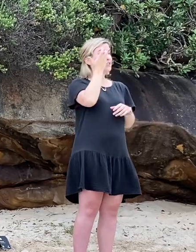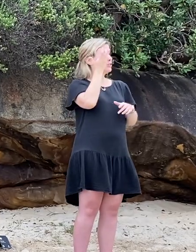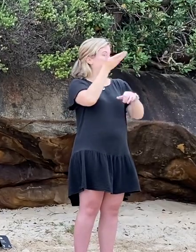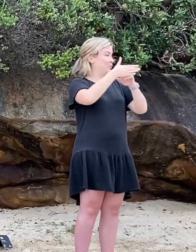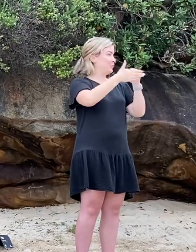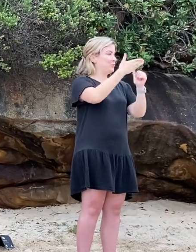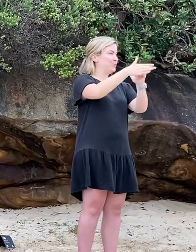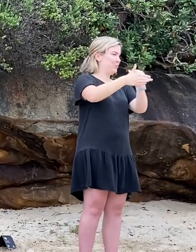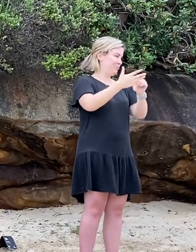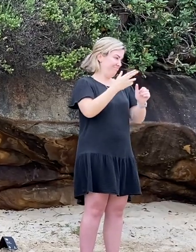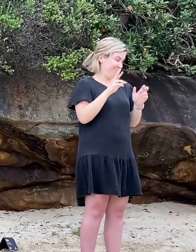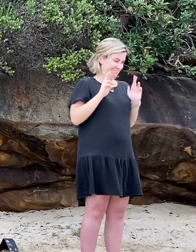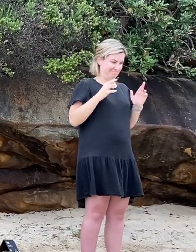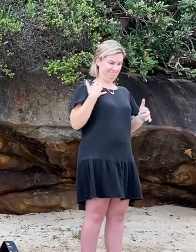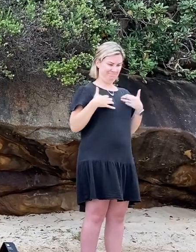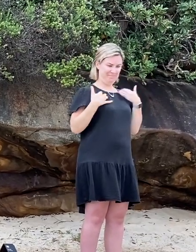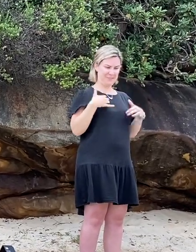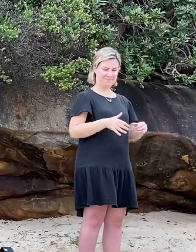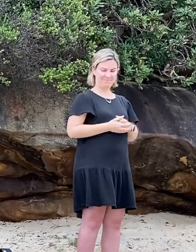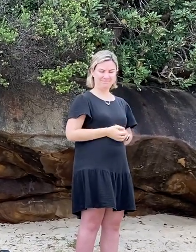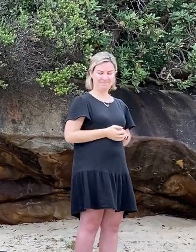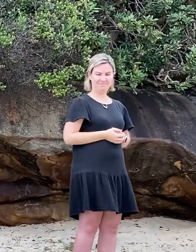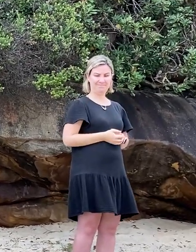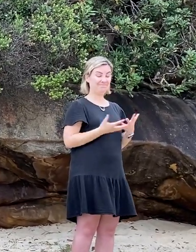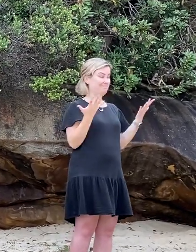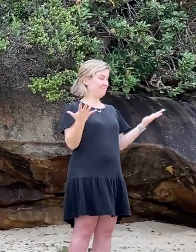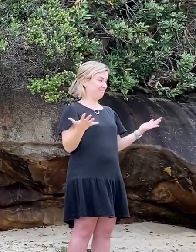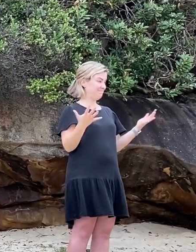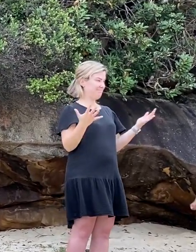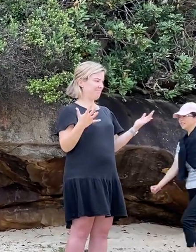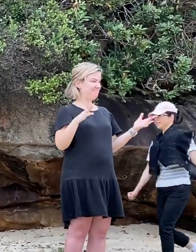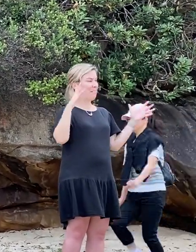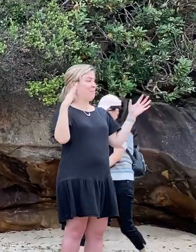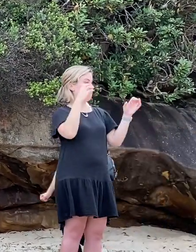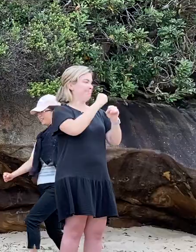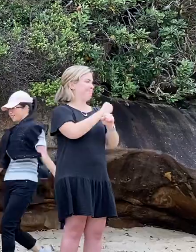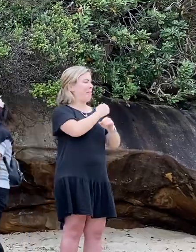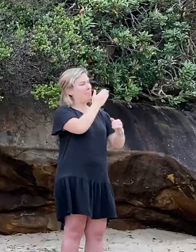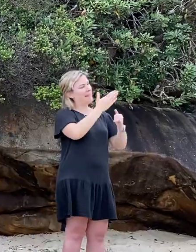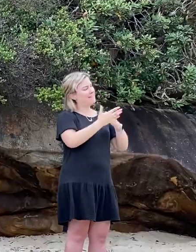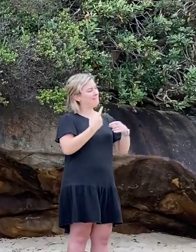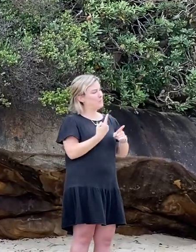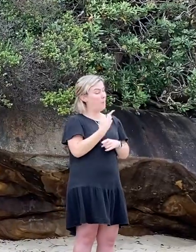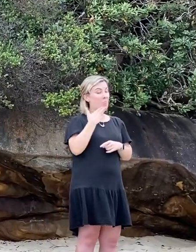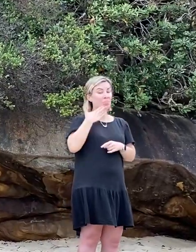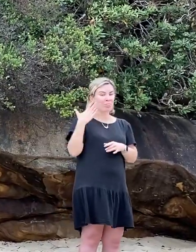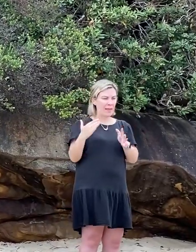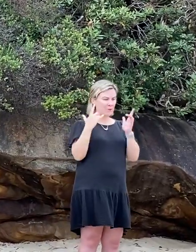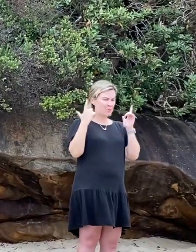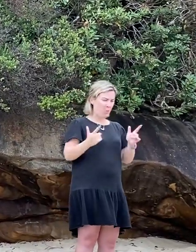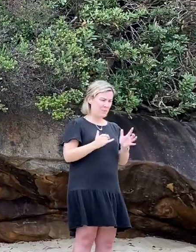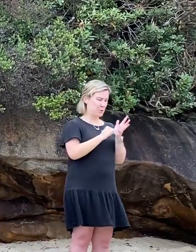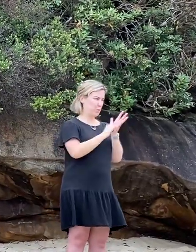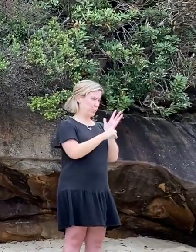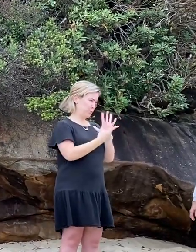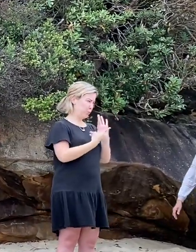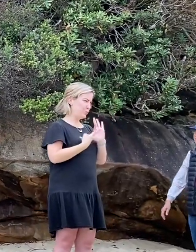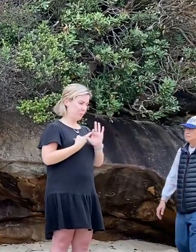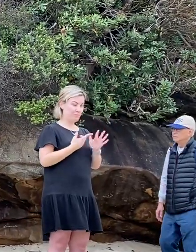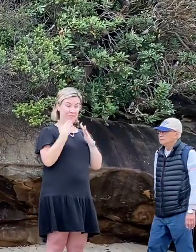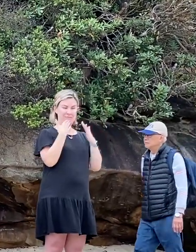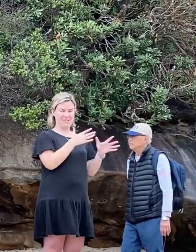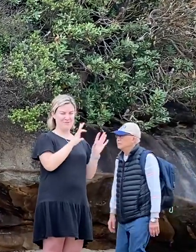I really do hope so. So that brings us to the end of our talk. So thank you so much, Sue. Thank you to our